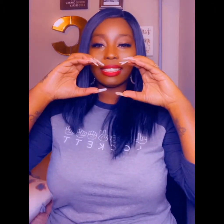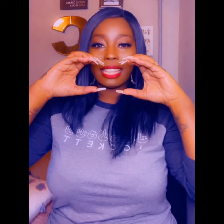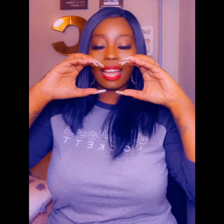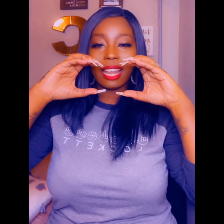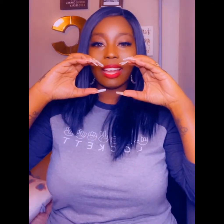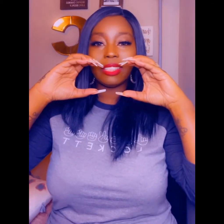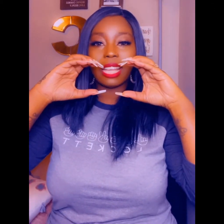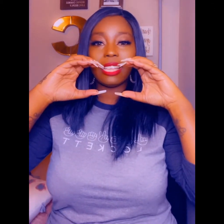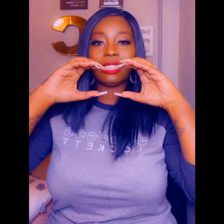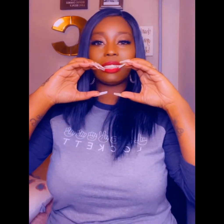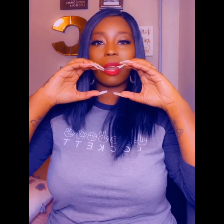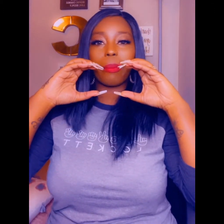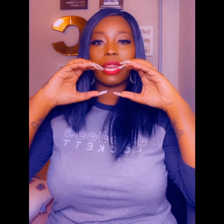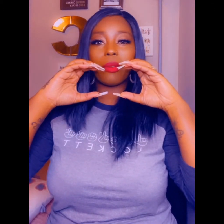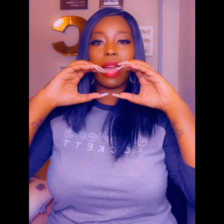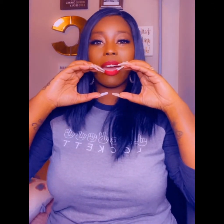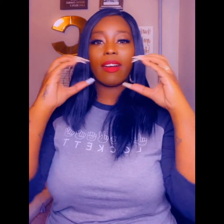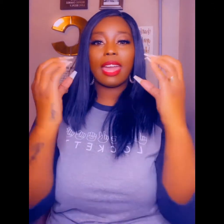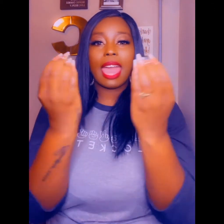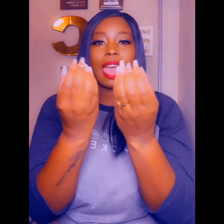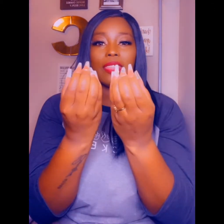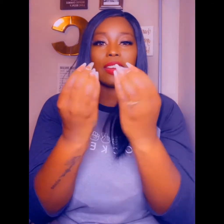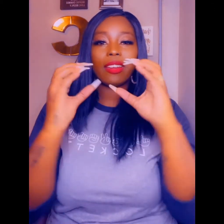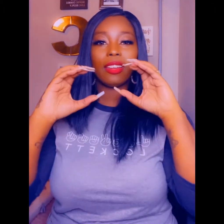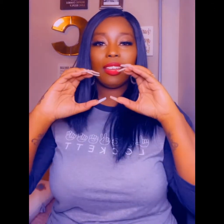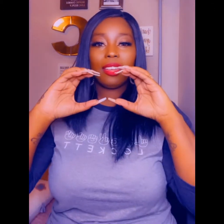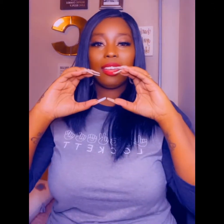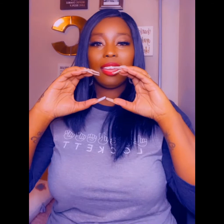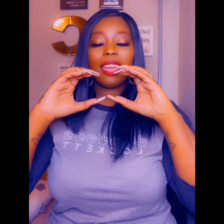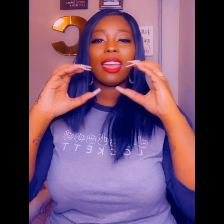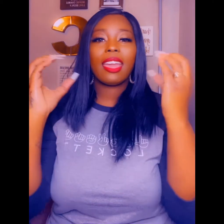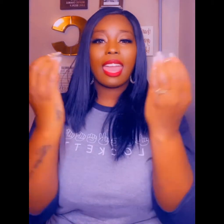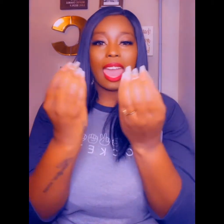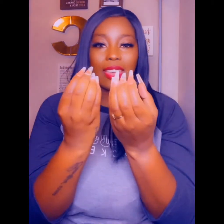sign language, and you're just going to bring it around. Gather. Gather.